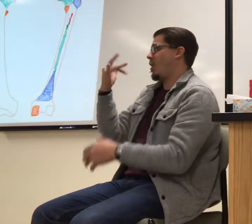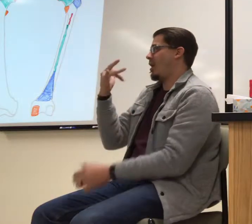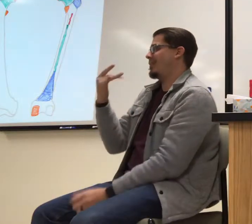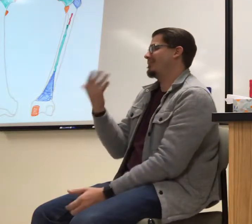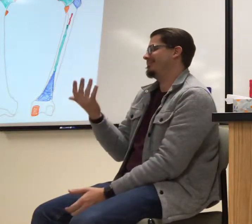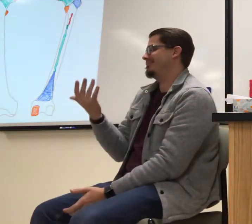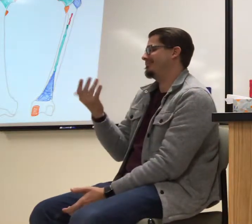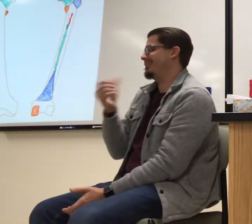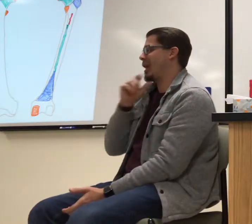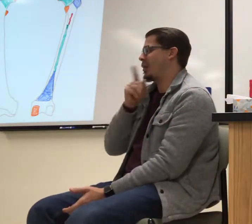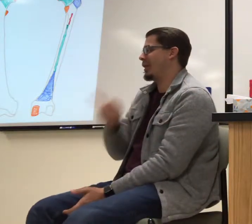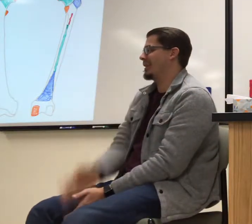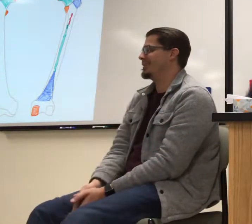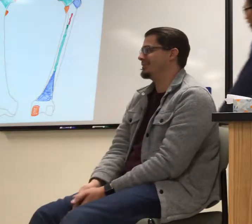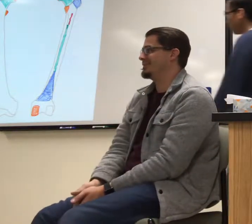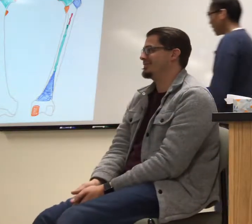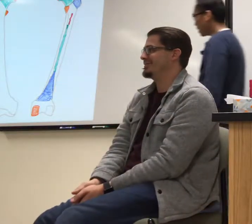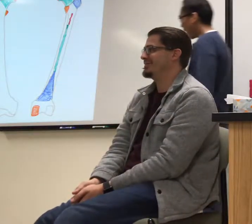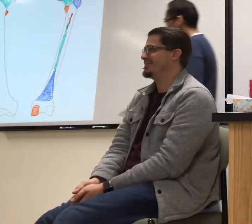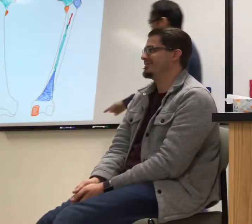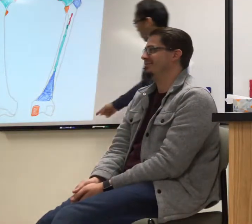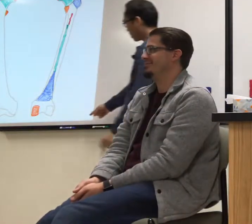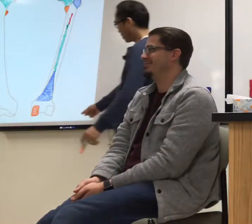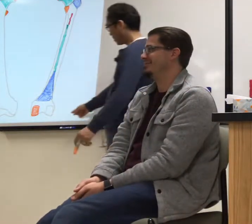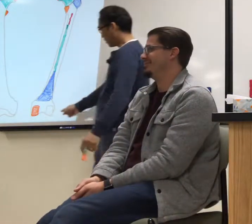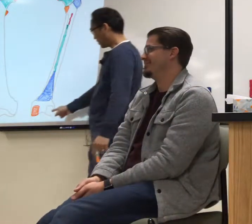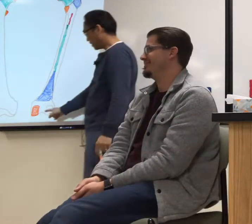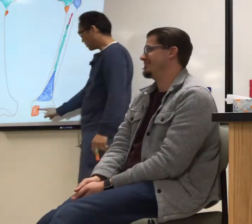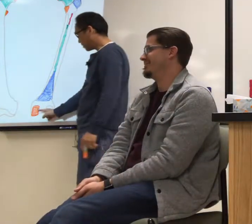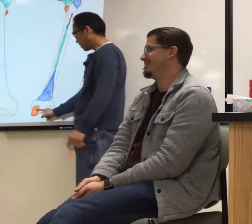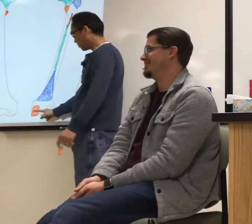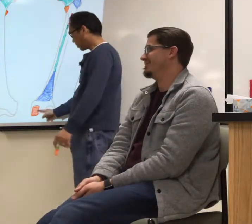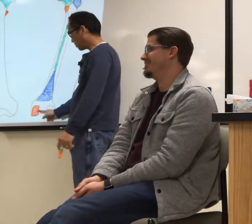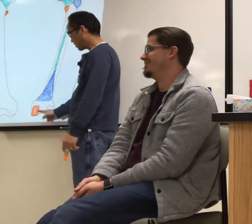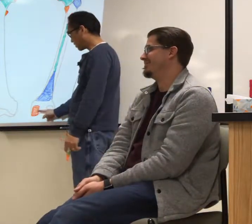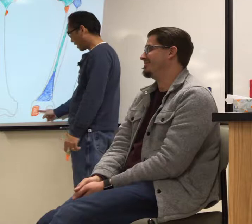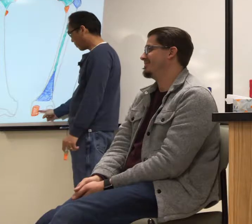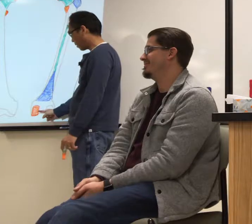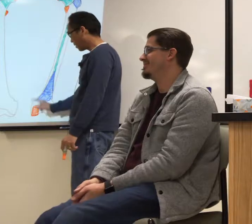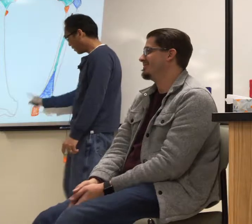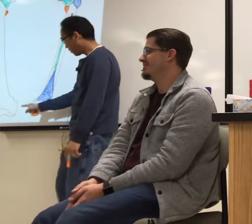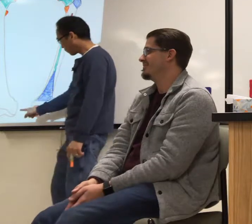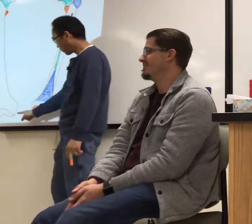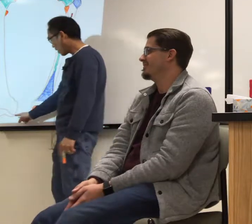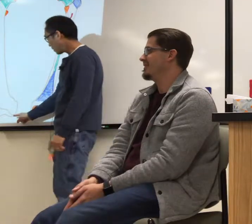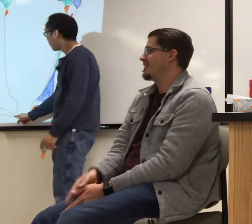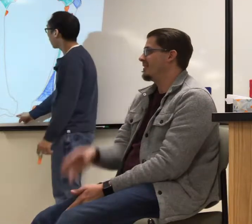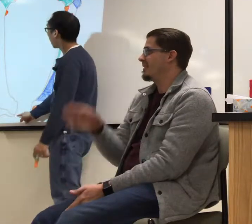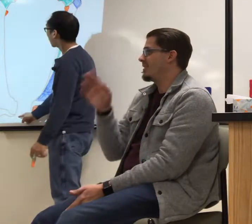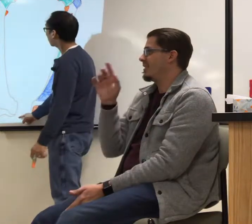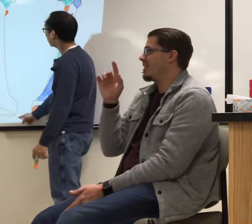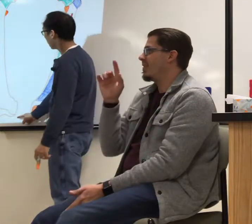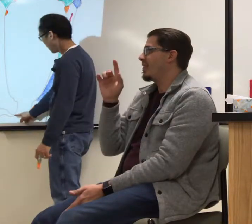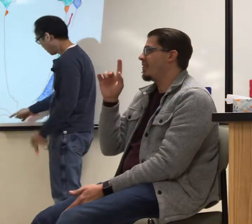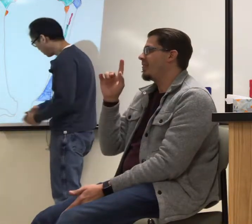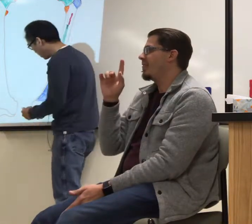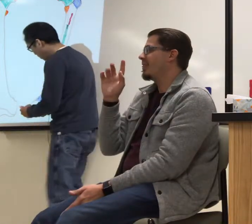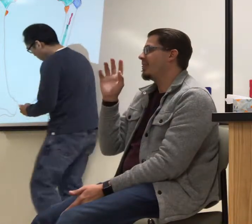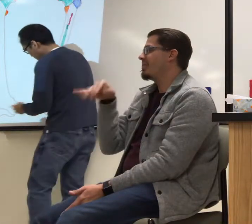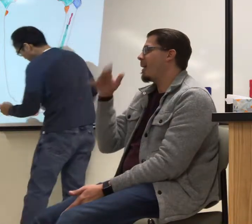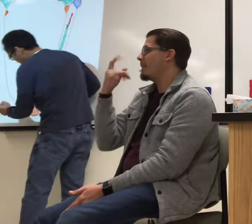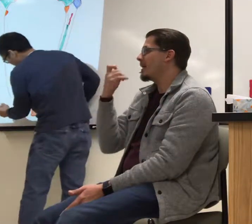Yeah. All right. So that big knob, it's easy to put a piece of tape on. In the front, though, I could put